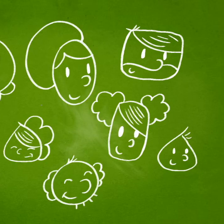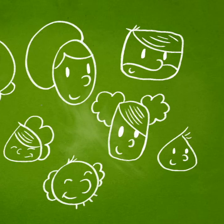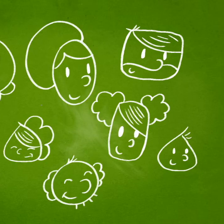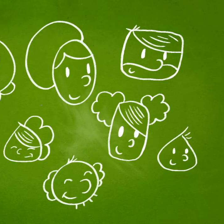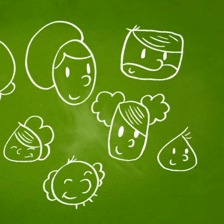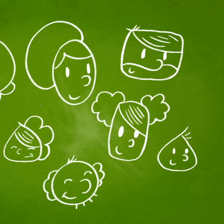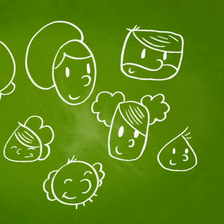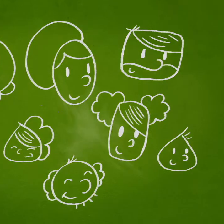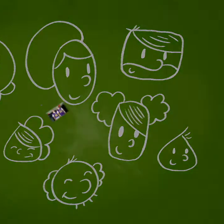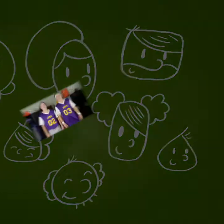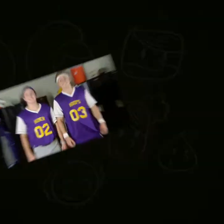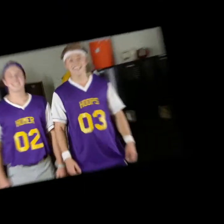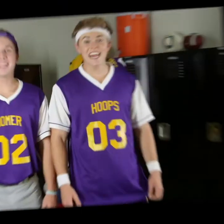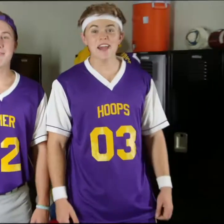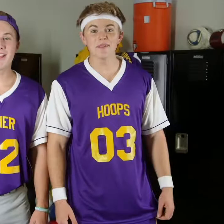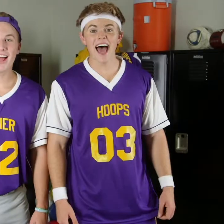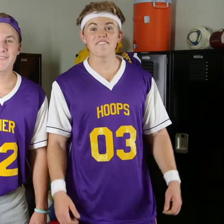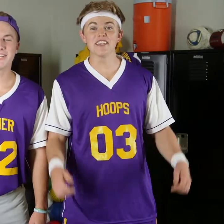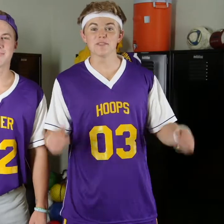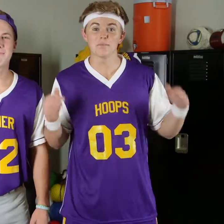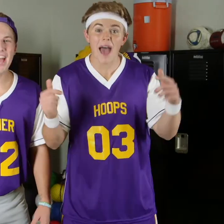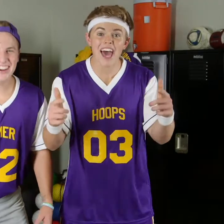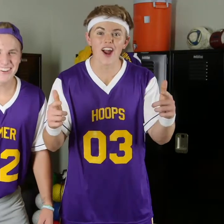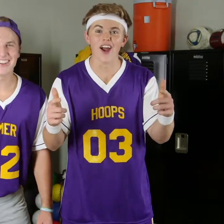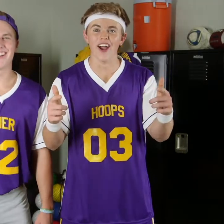team. Team life is better!